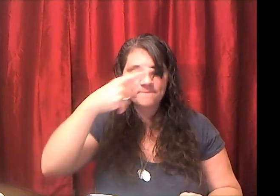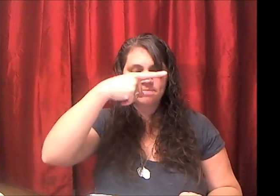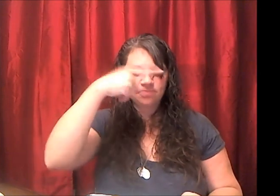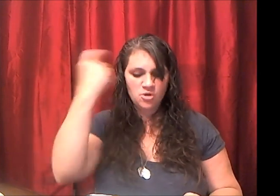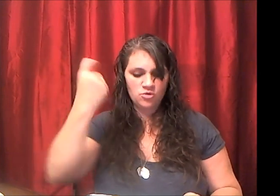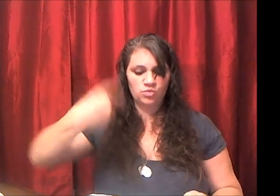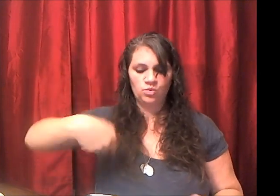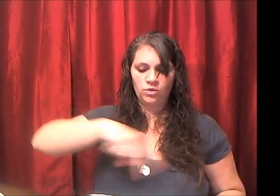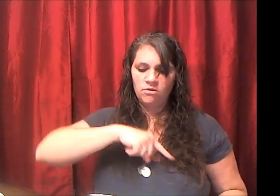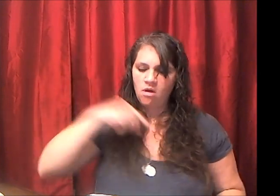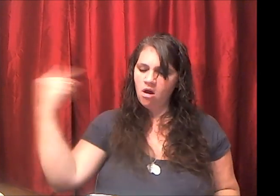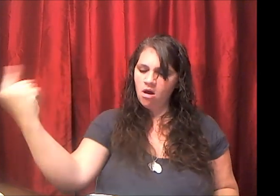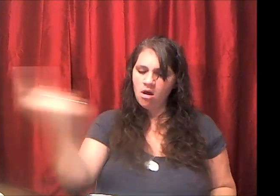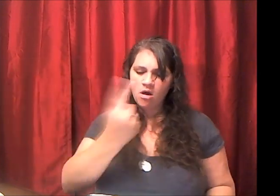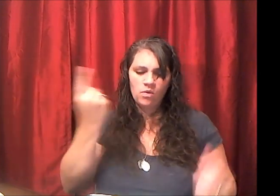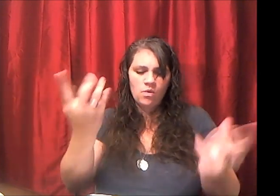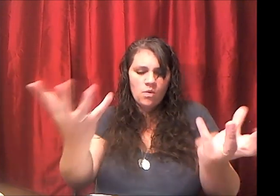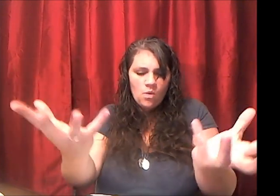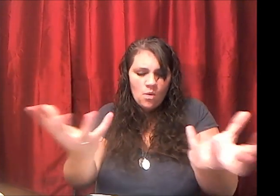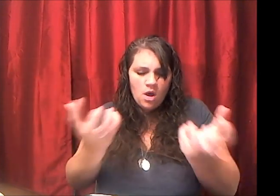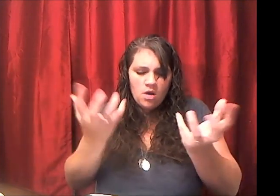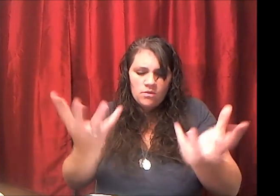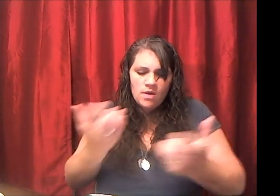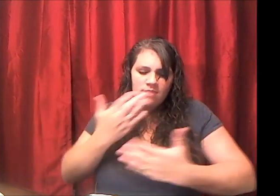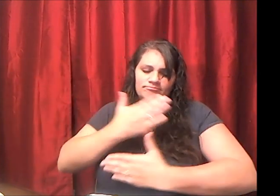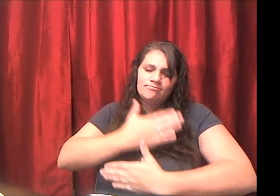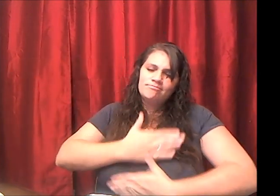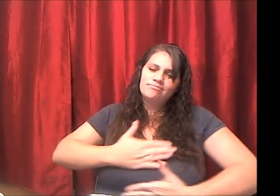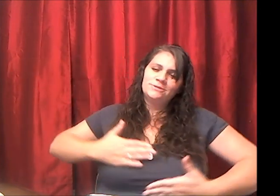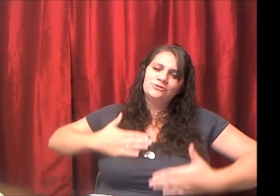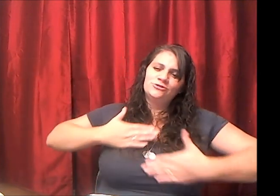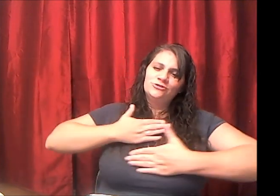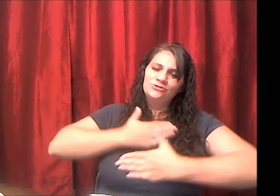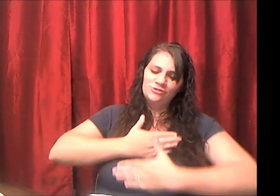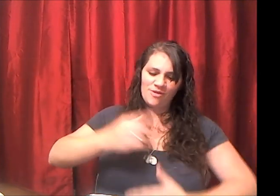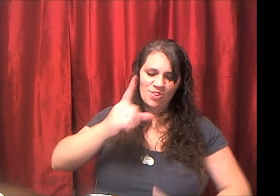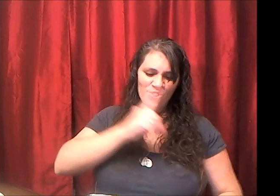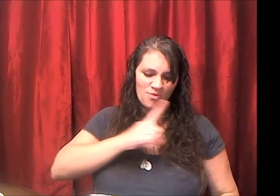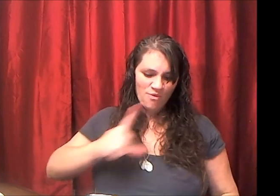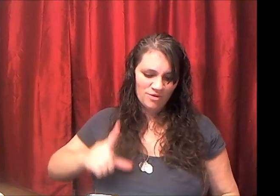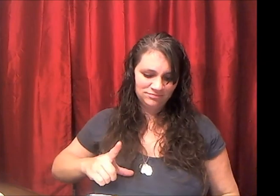If you want him, then you'll have to fight the Sophie Cup first. The angel of ruin.